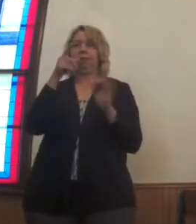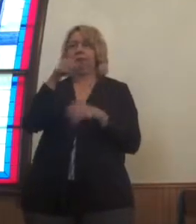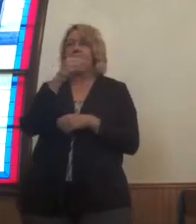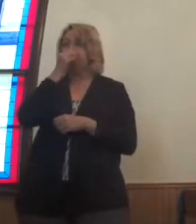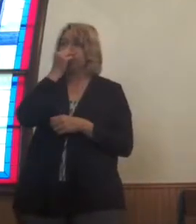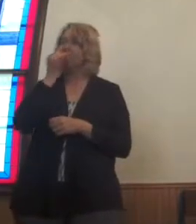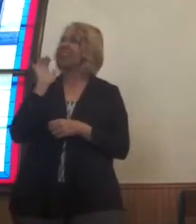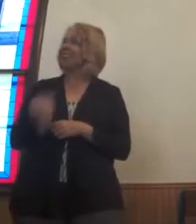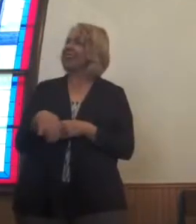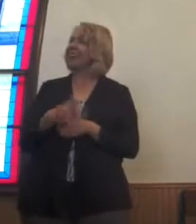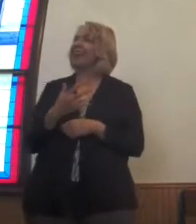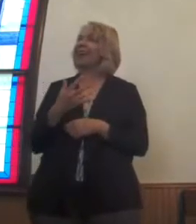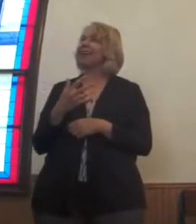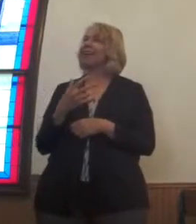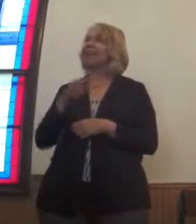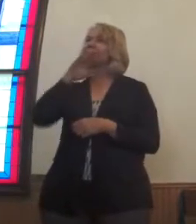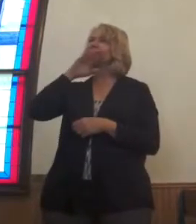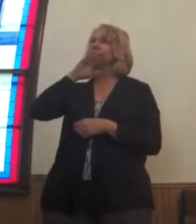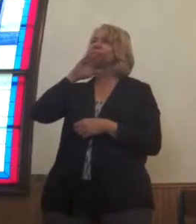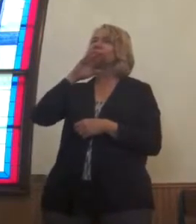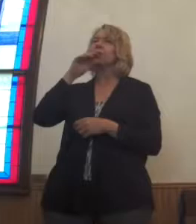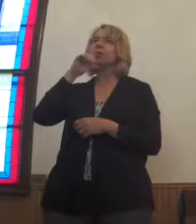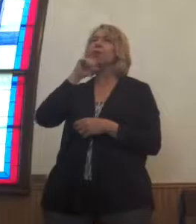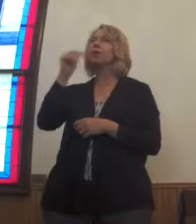that frustration